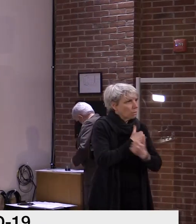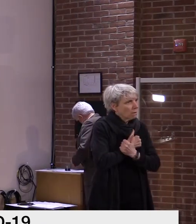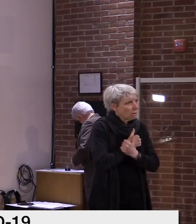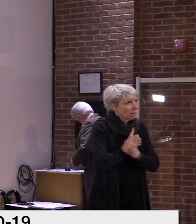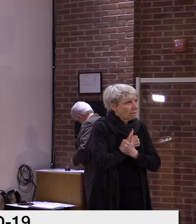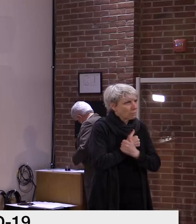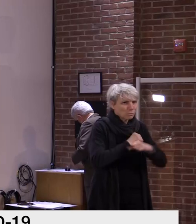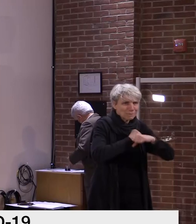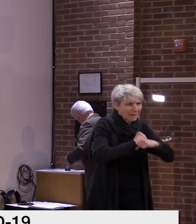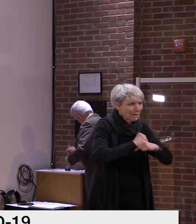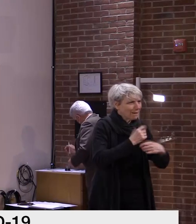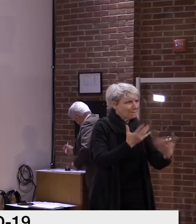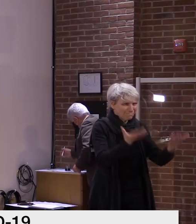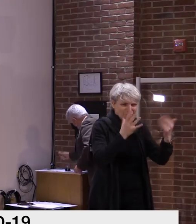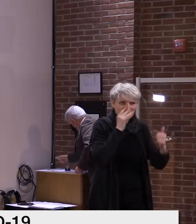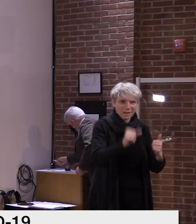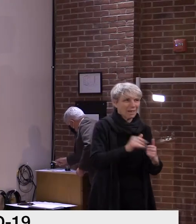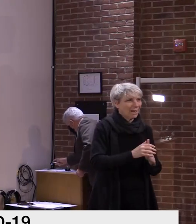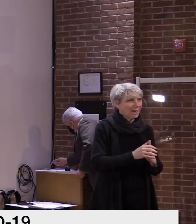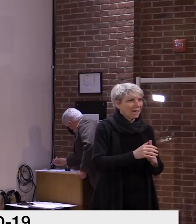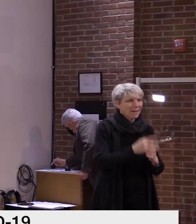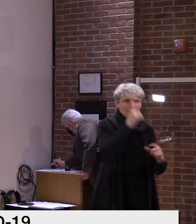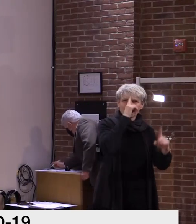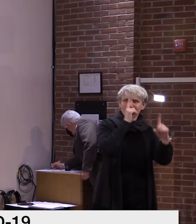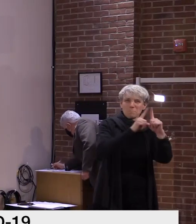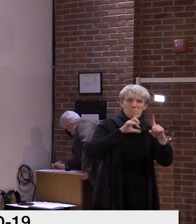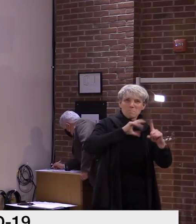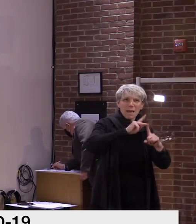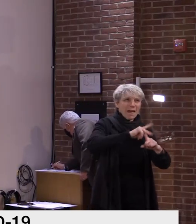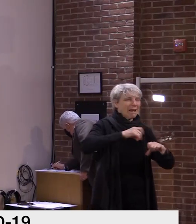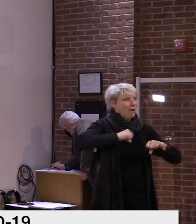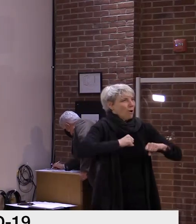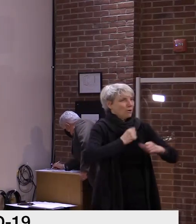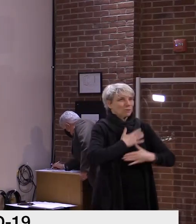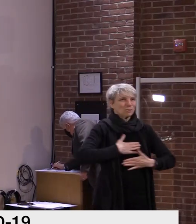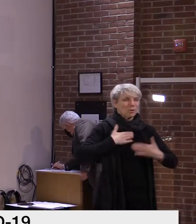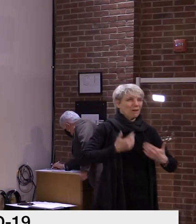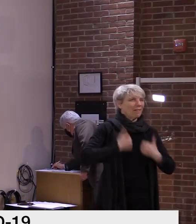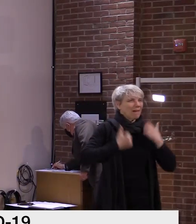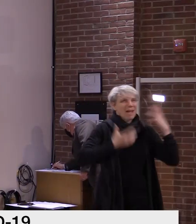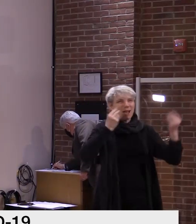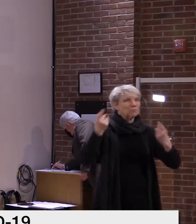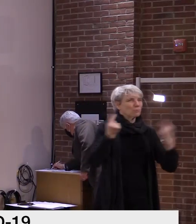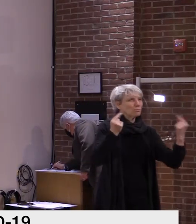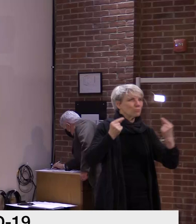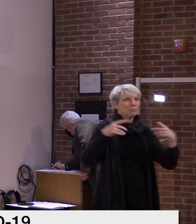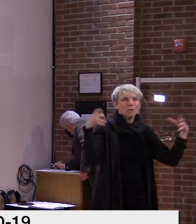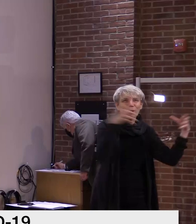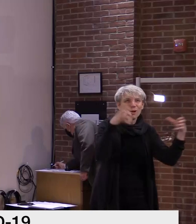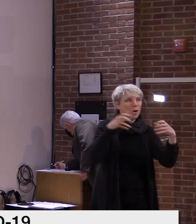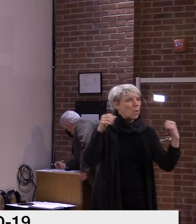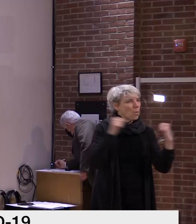we can get back to doing what we love and enjoy, everything that our communities have to offer.